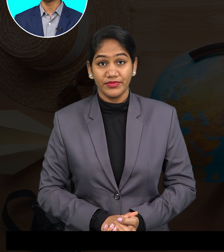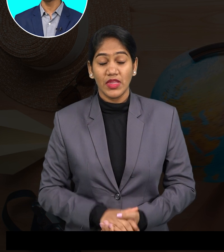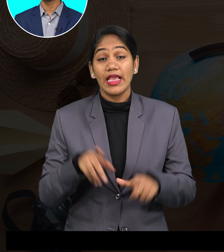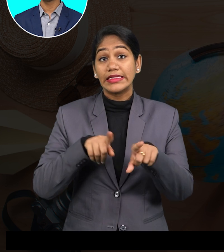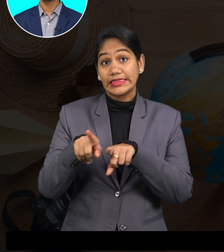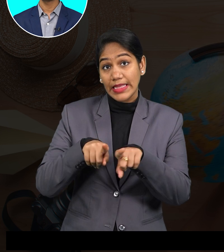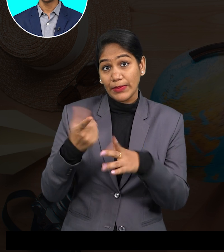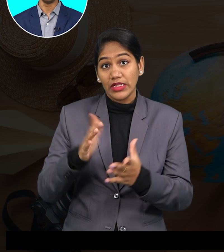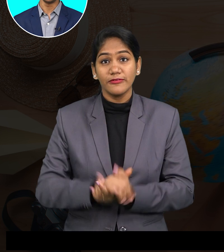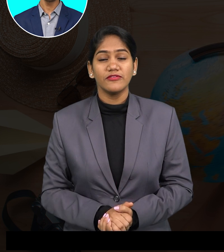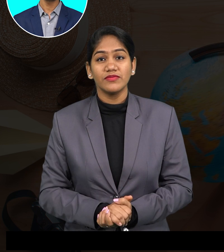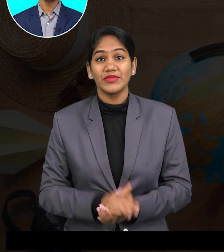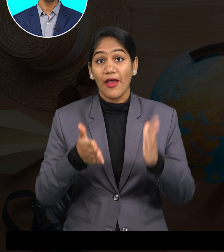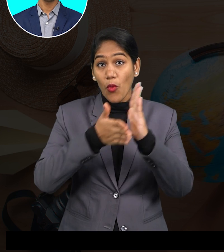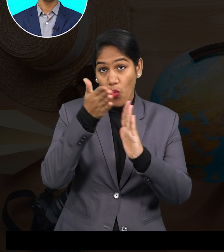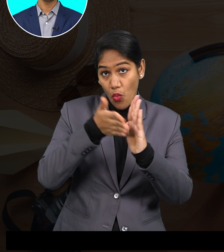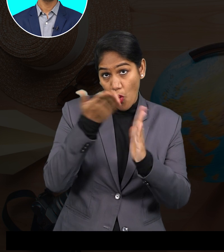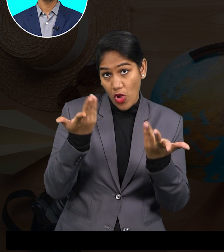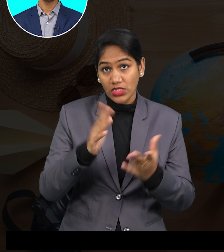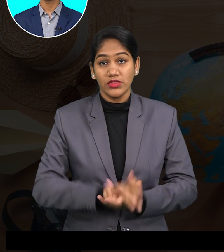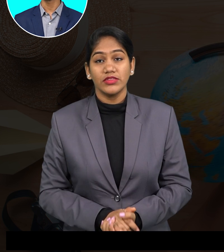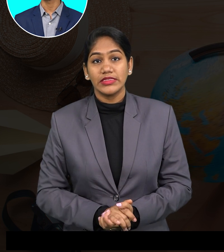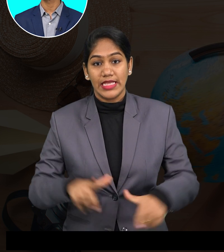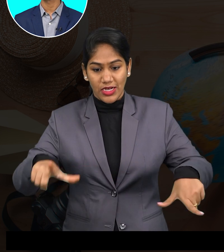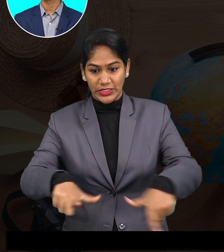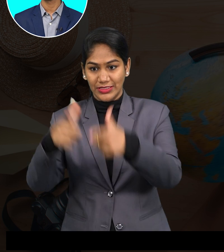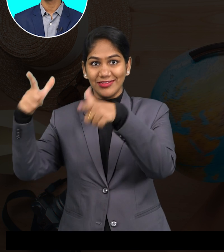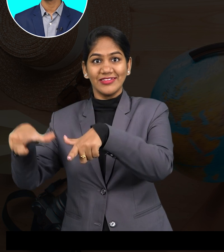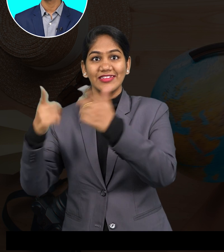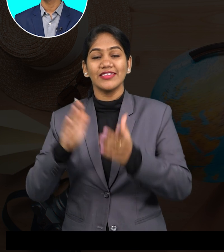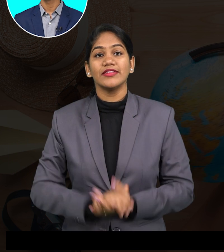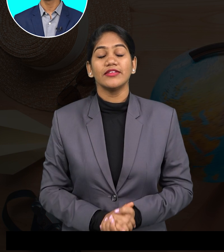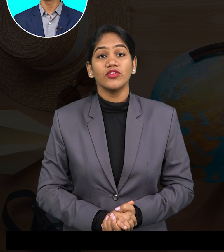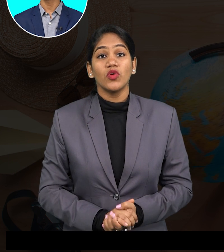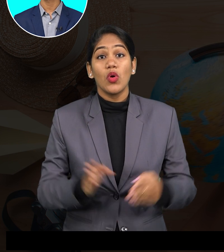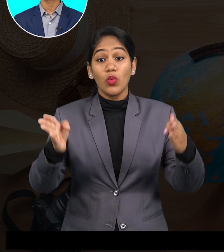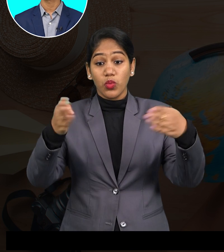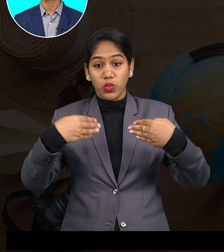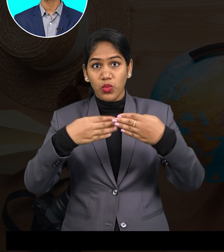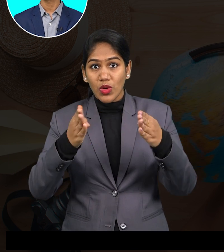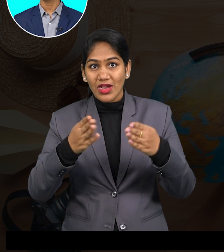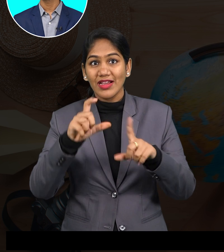For example, walls, trees, doors,